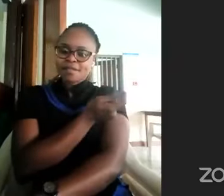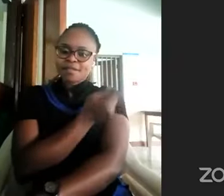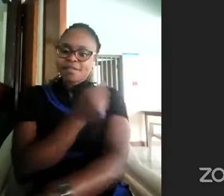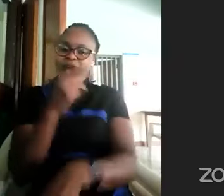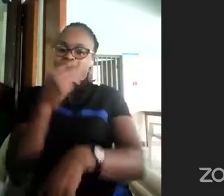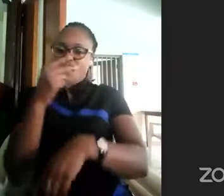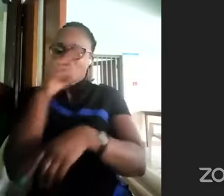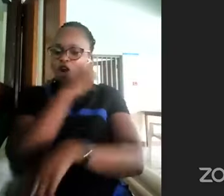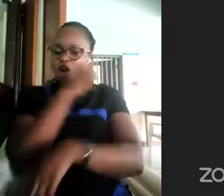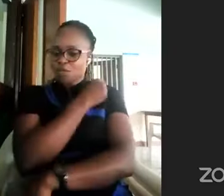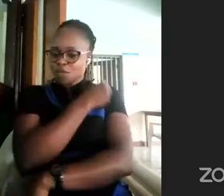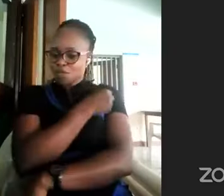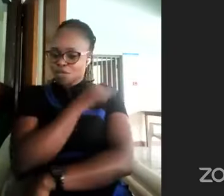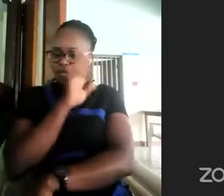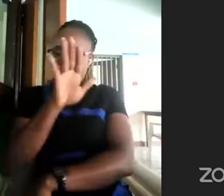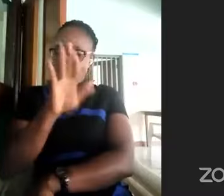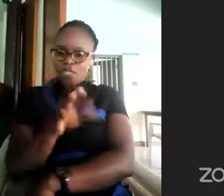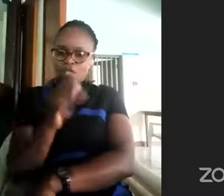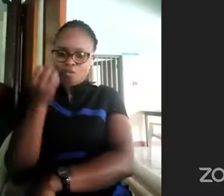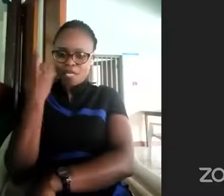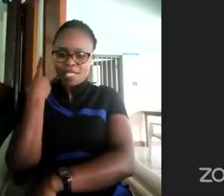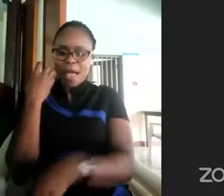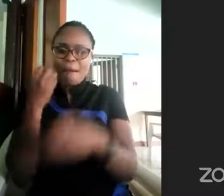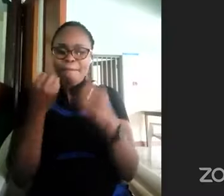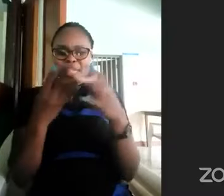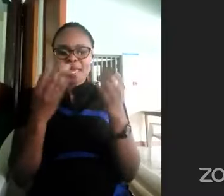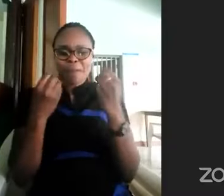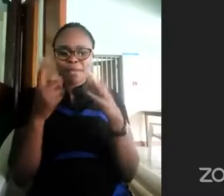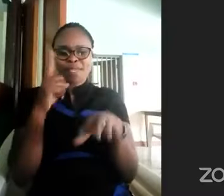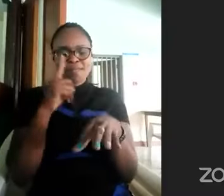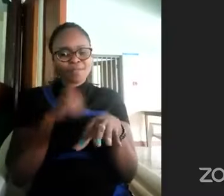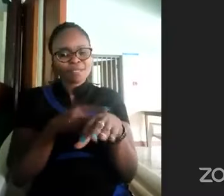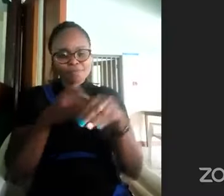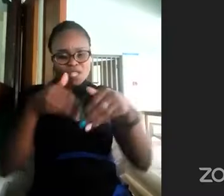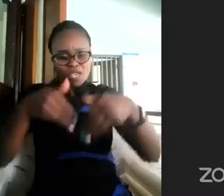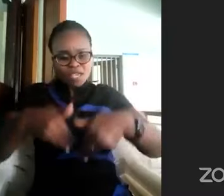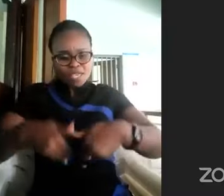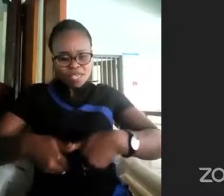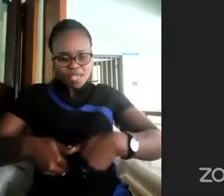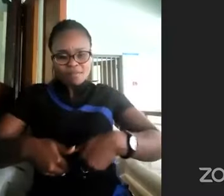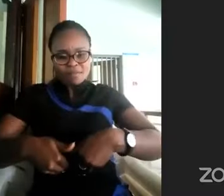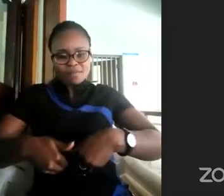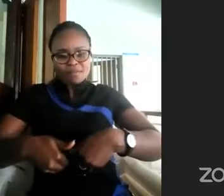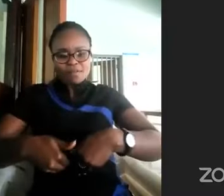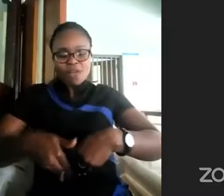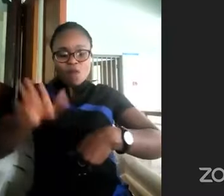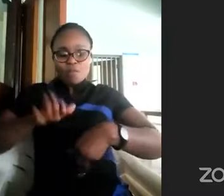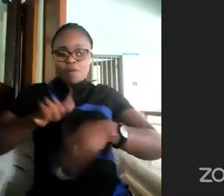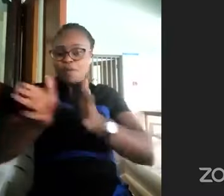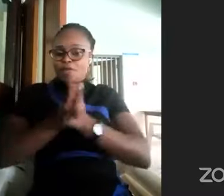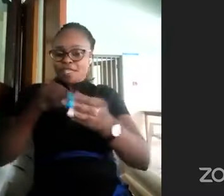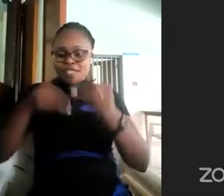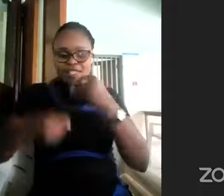times we, young women with disabilities, we are not there during all that process. At the end of it, then we